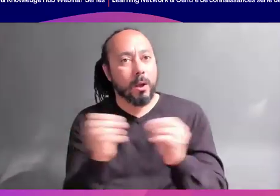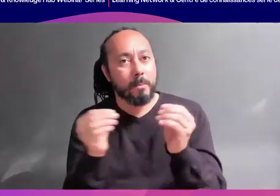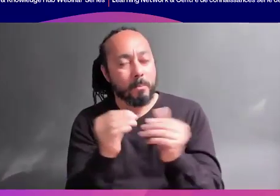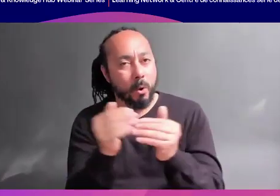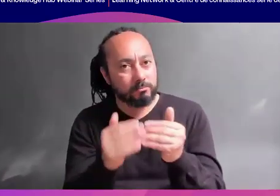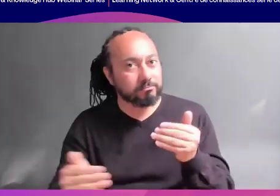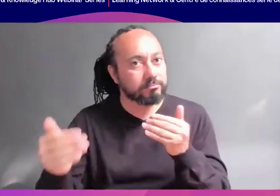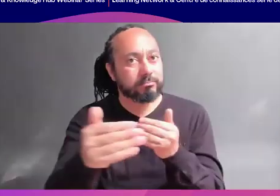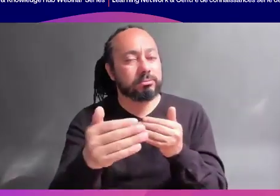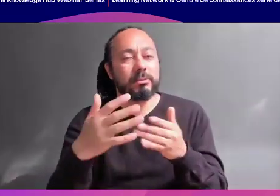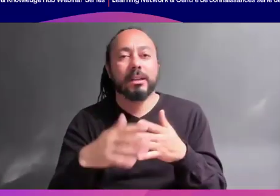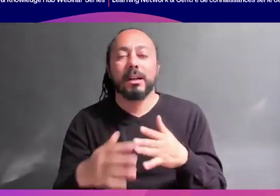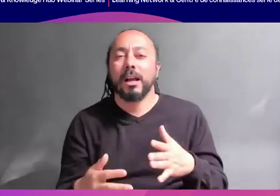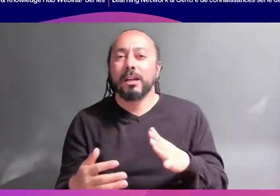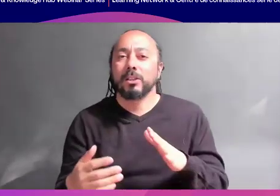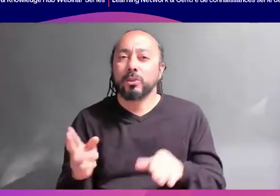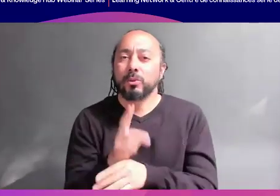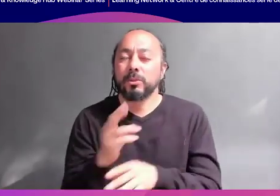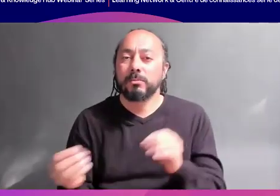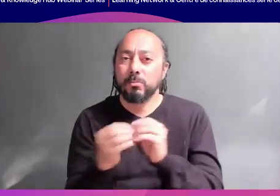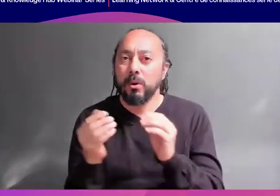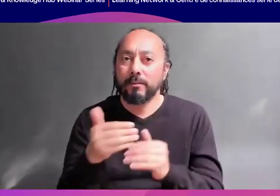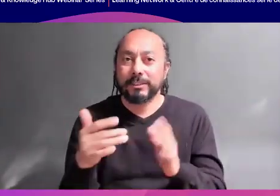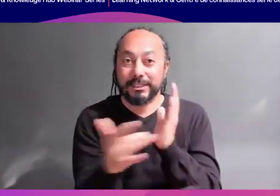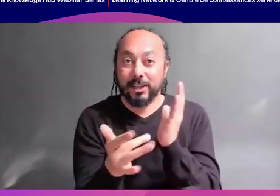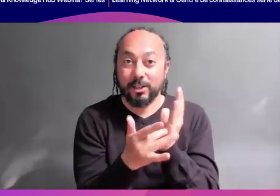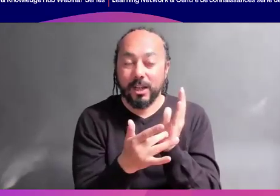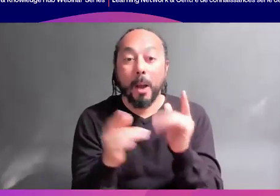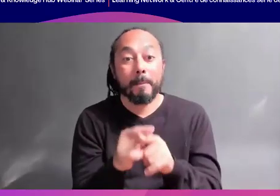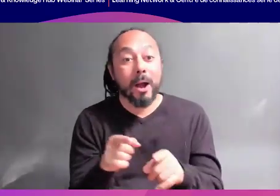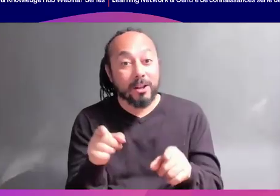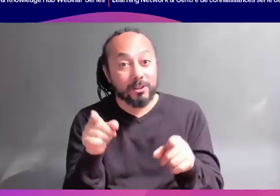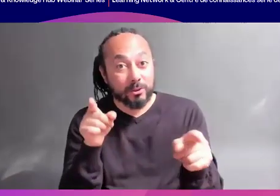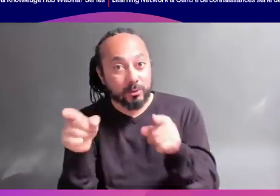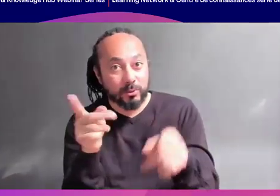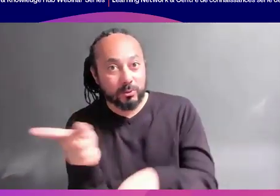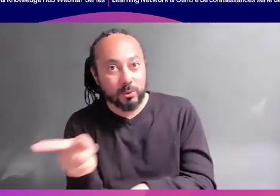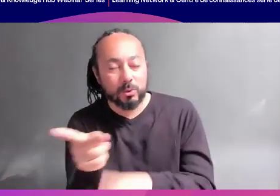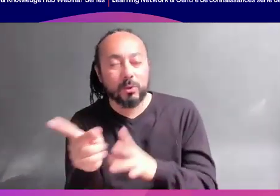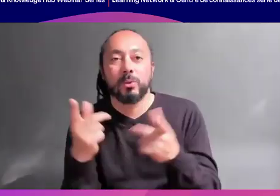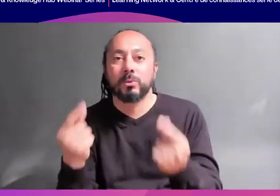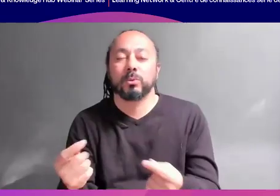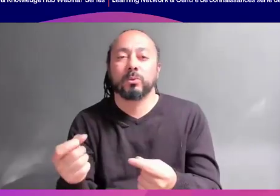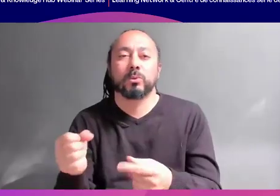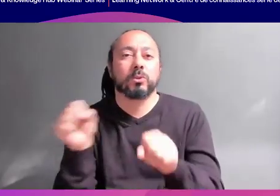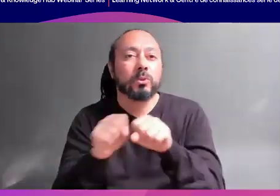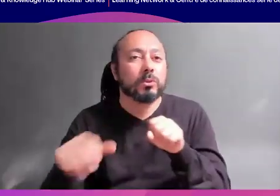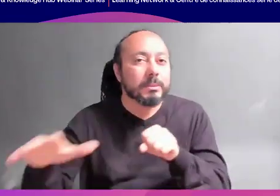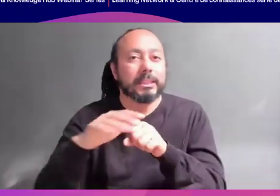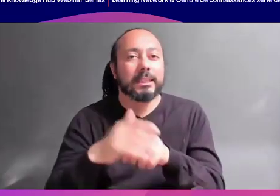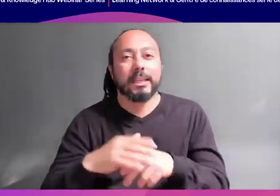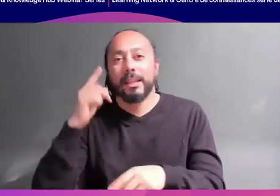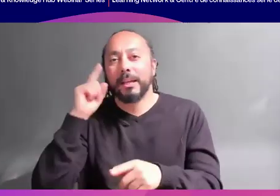kind of technologies that more people are using more often, but you're using even more and going into a social media space and also thinking about AI.